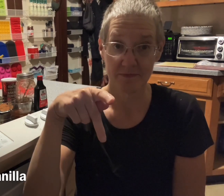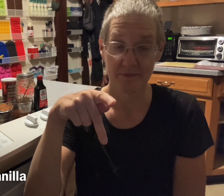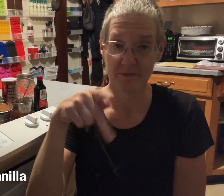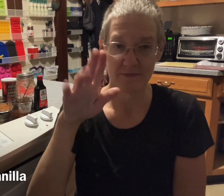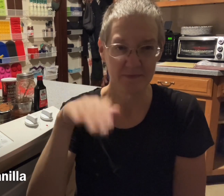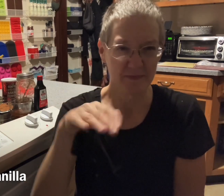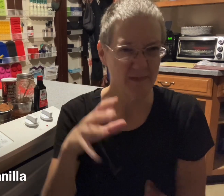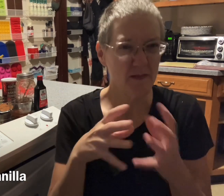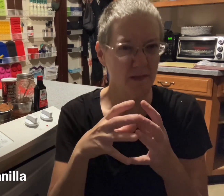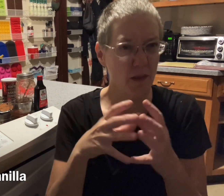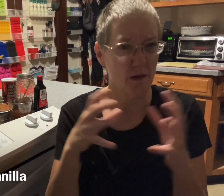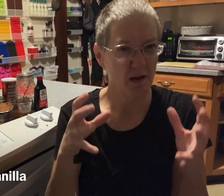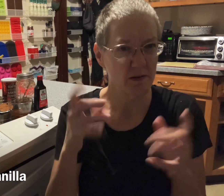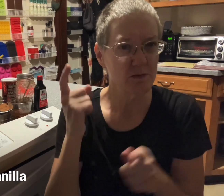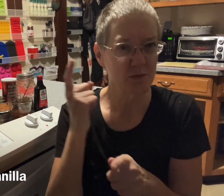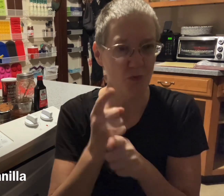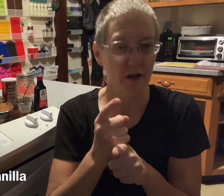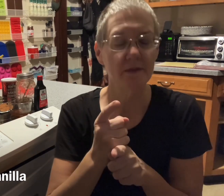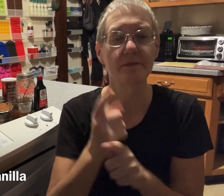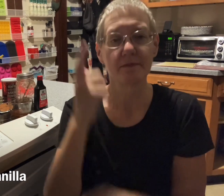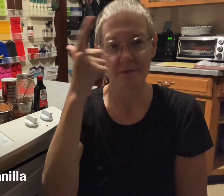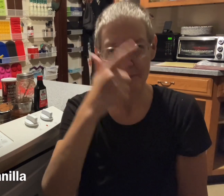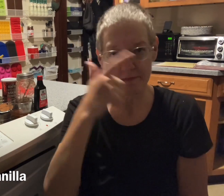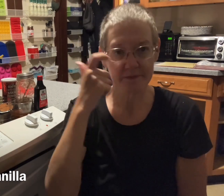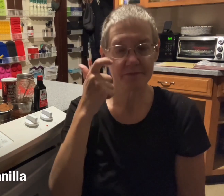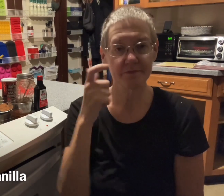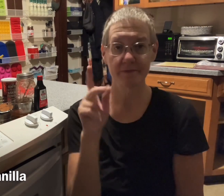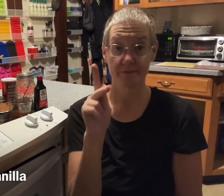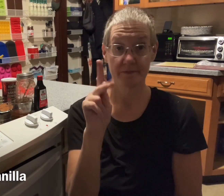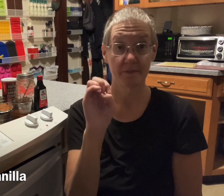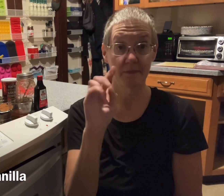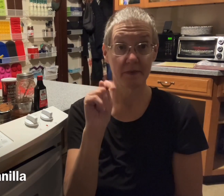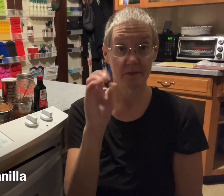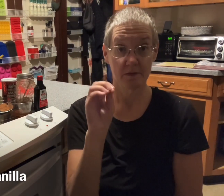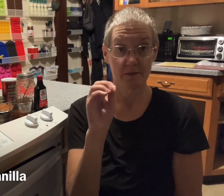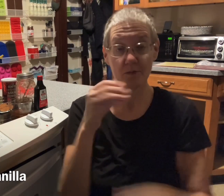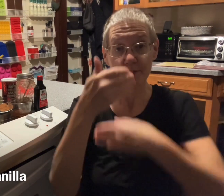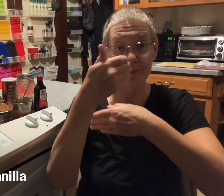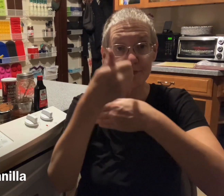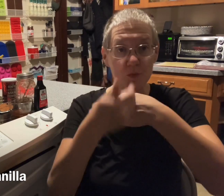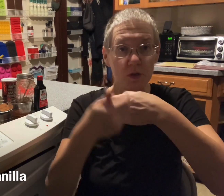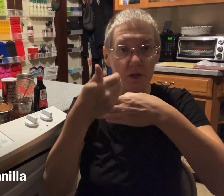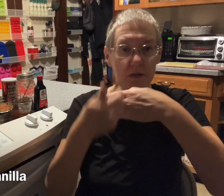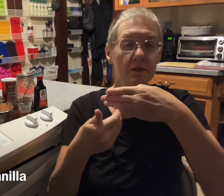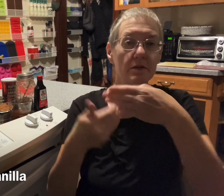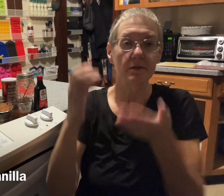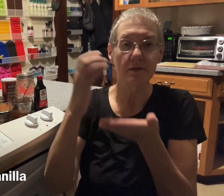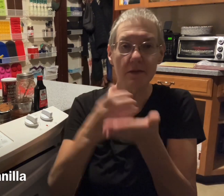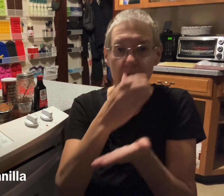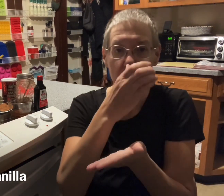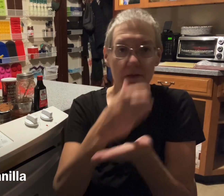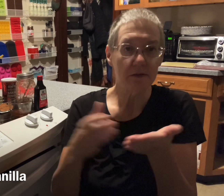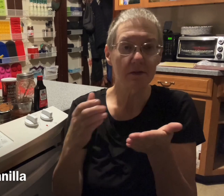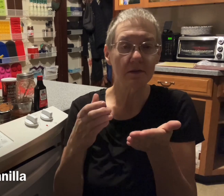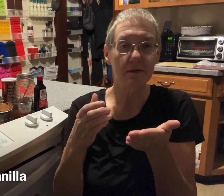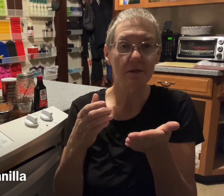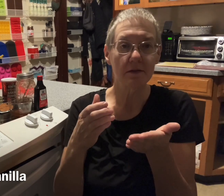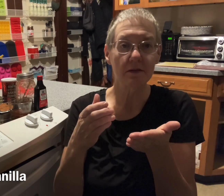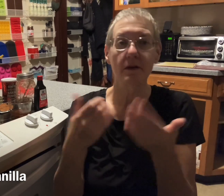teaspoon. Now, if you're thinking that's a lot of vanilla, you'd be right. It's because keto breads and cakes and